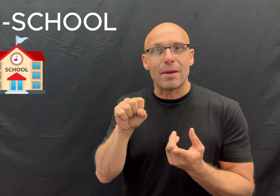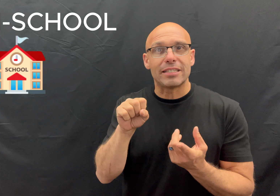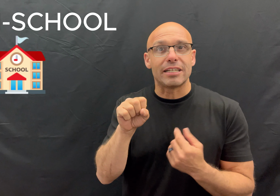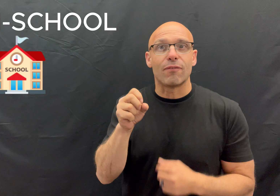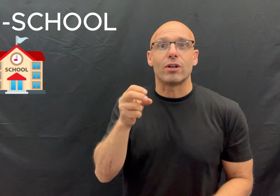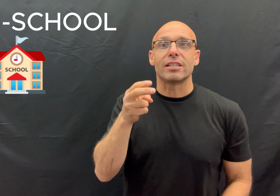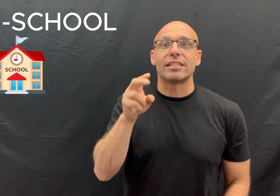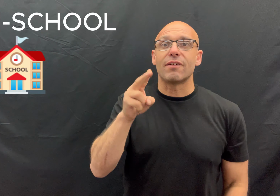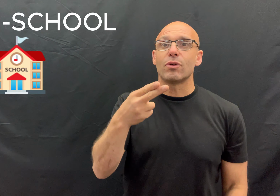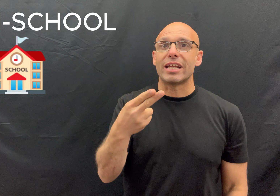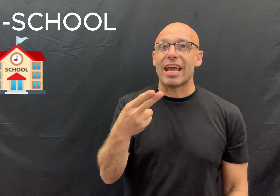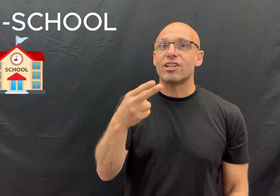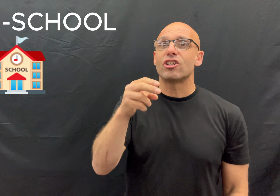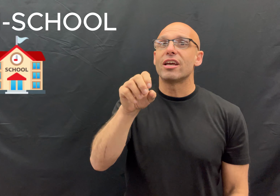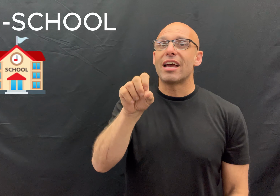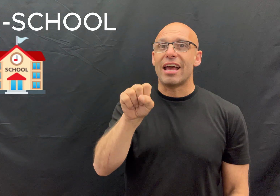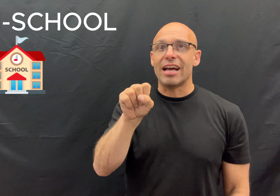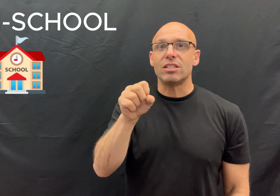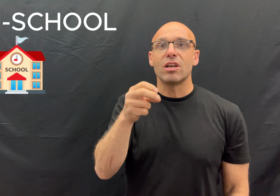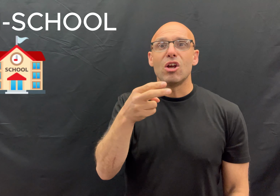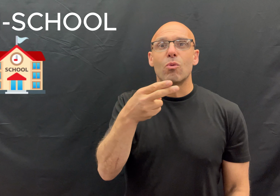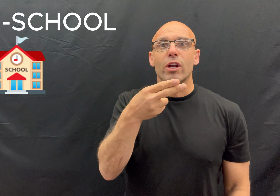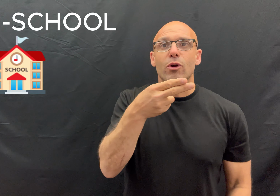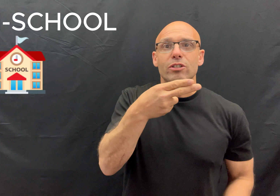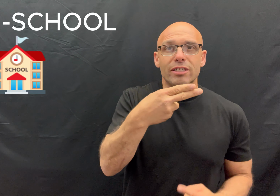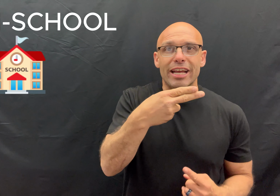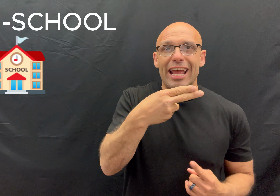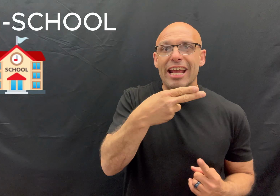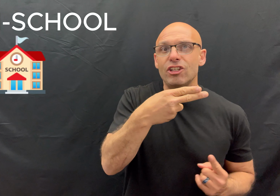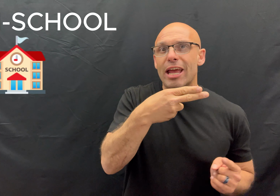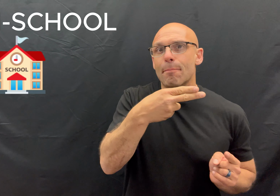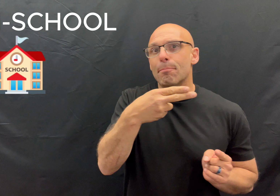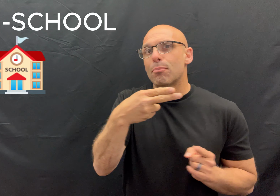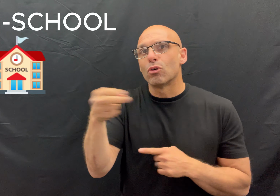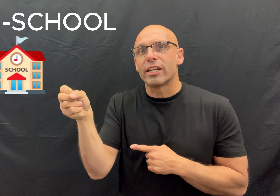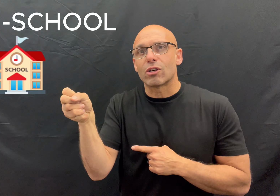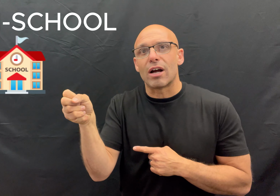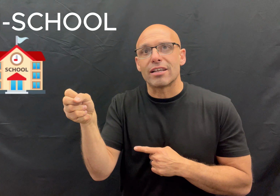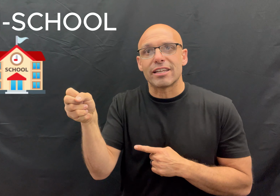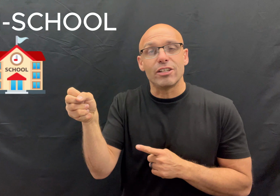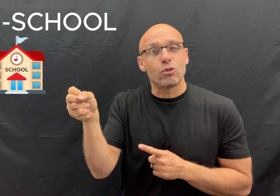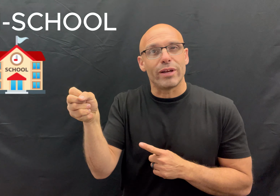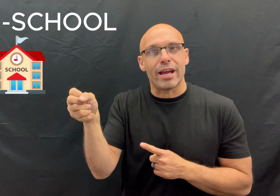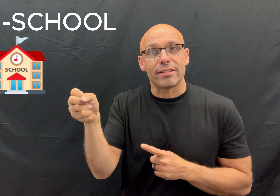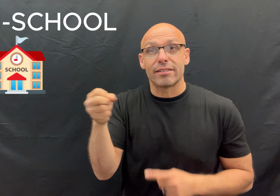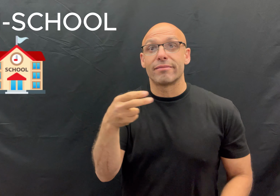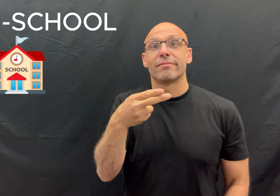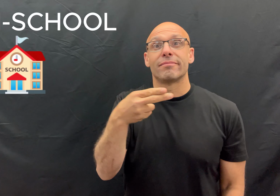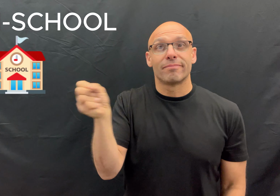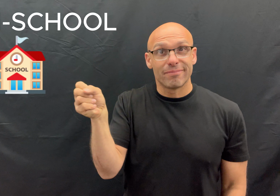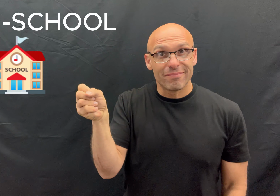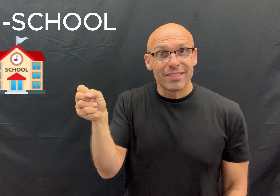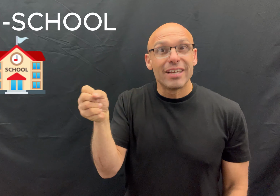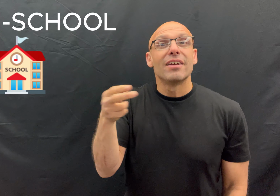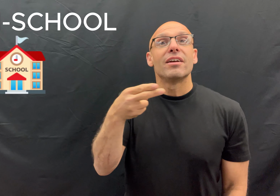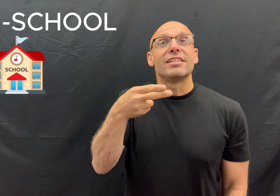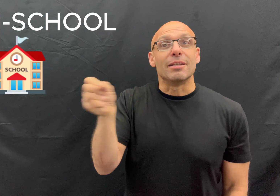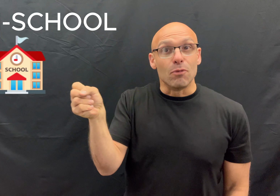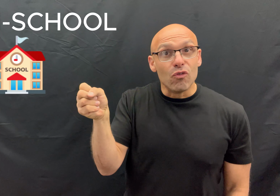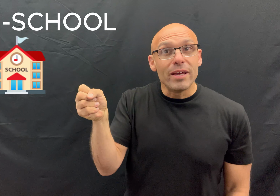it different. Instead of doing HS, we are going to take H and pull it across into an S. See the movement?